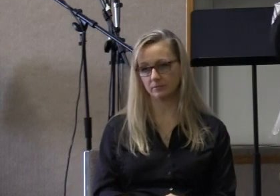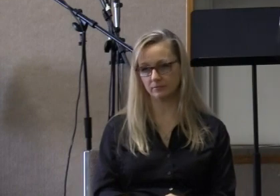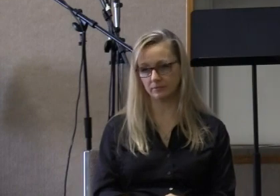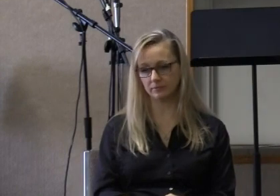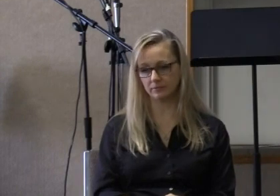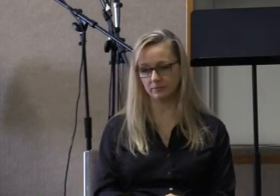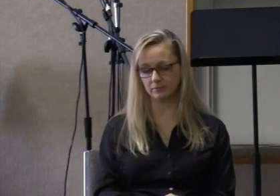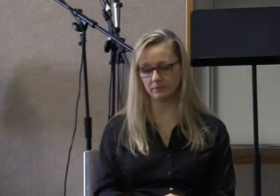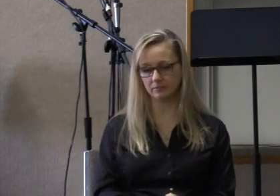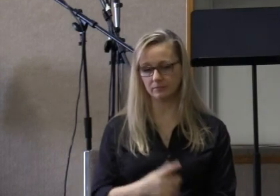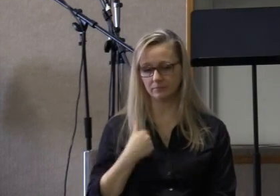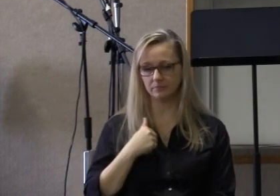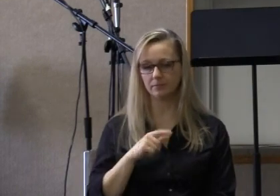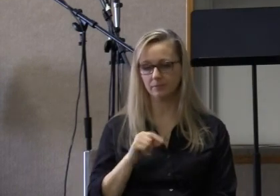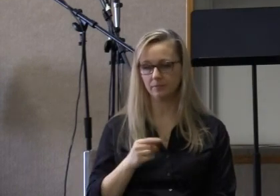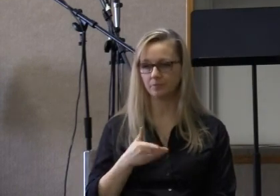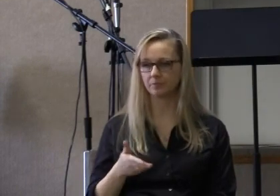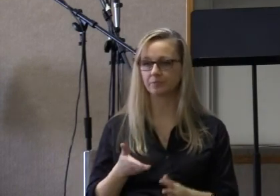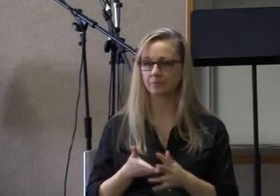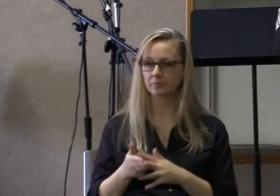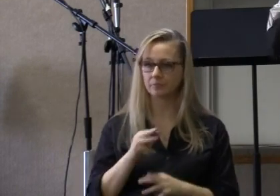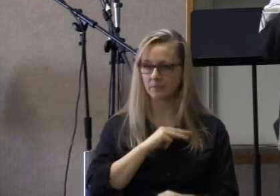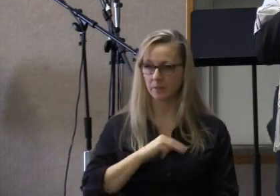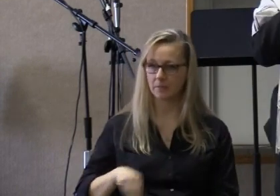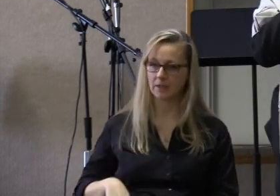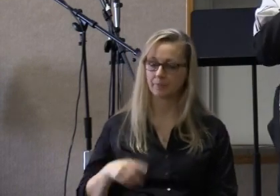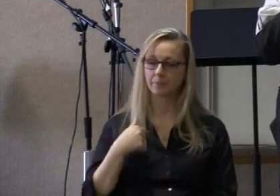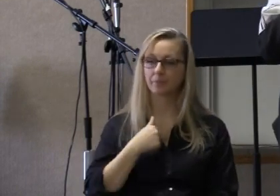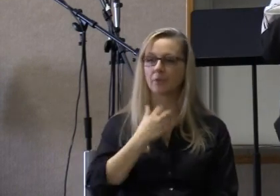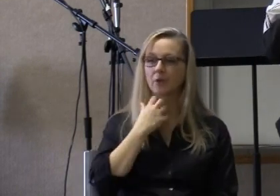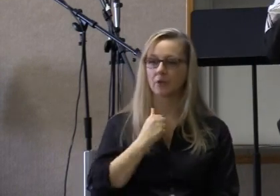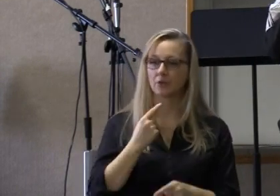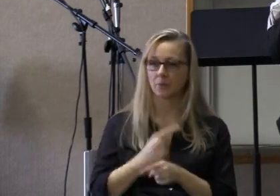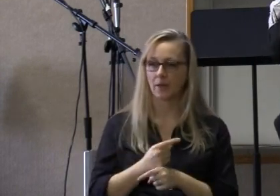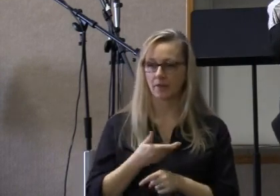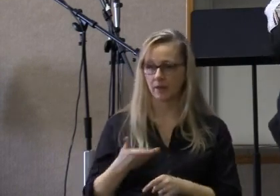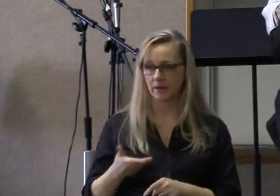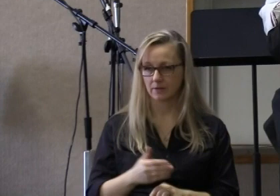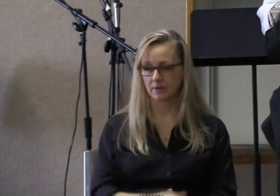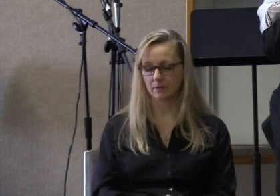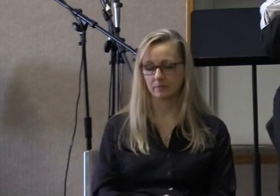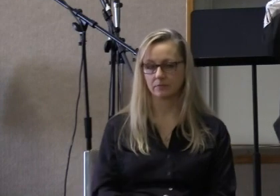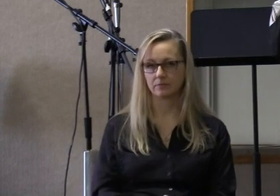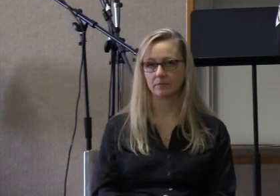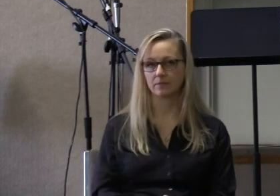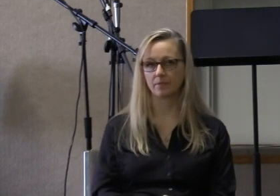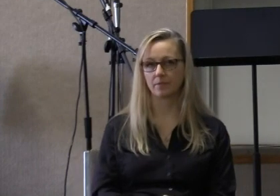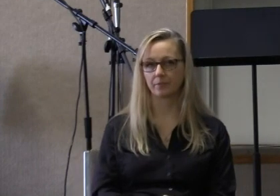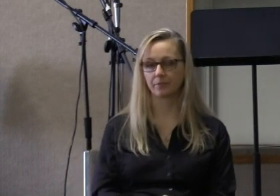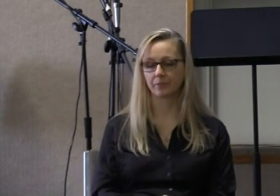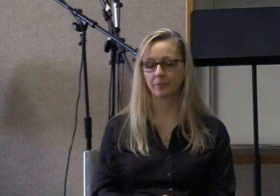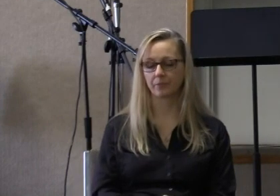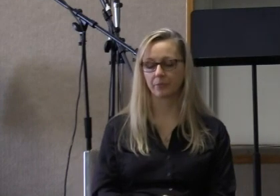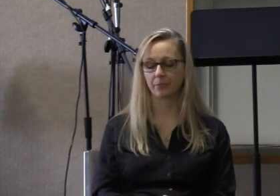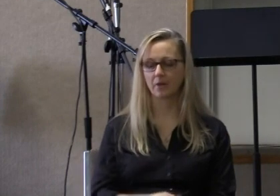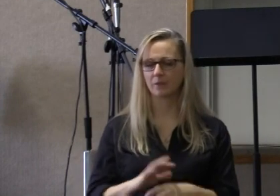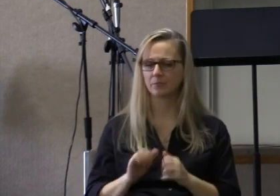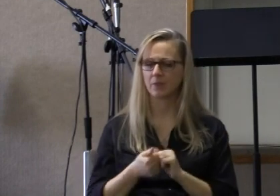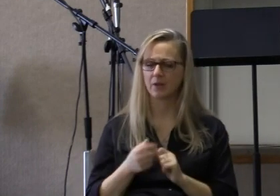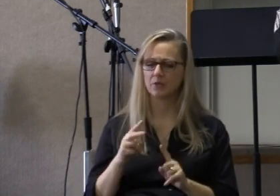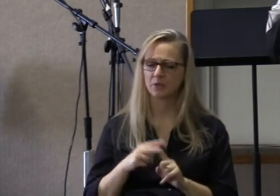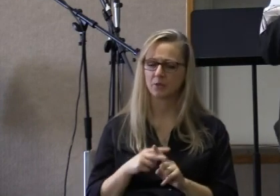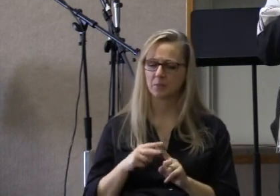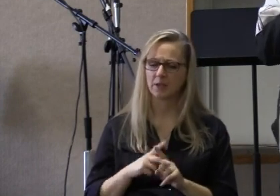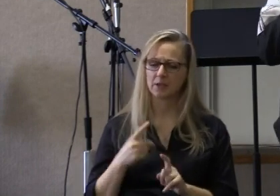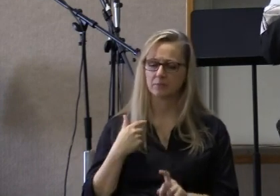We do things through Messiah. We treasure the right things. So I want to give an application for everybody here today. I hope it's